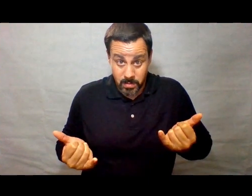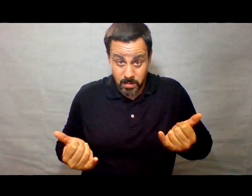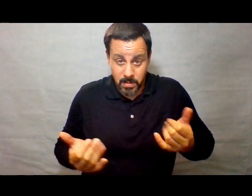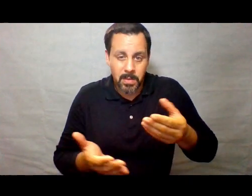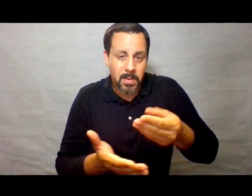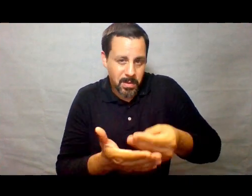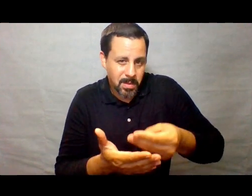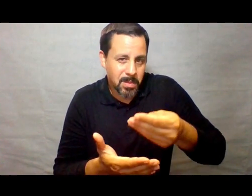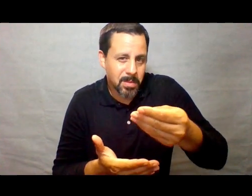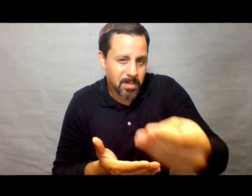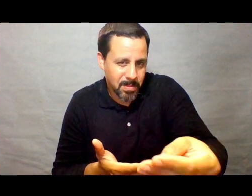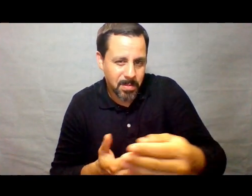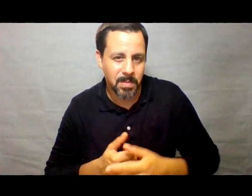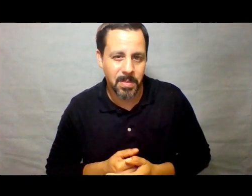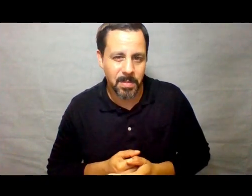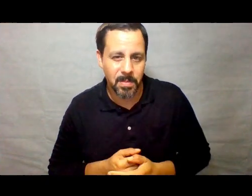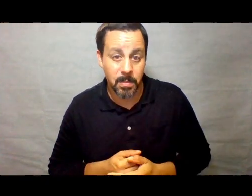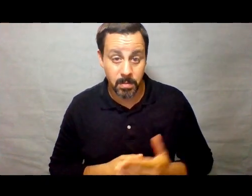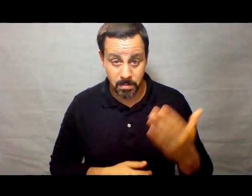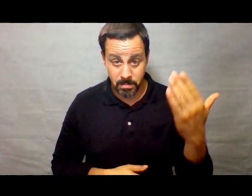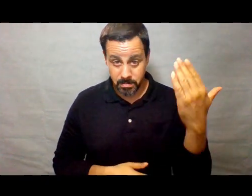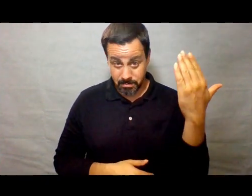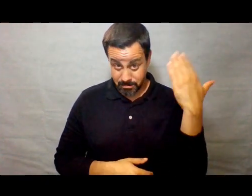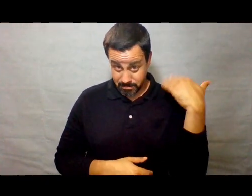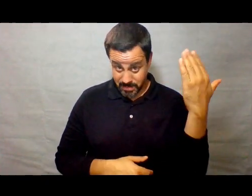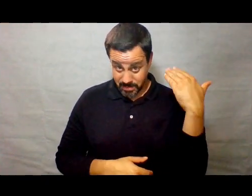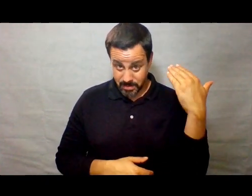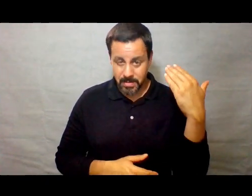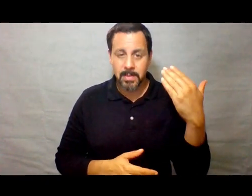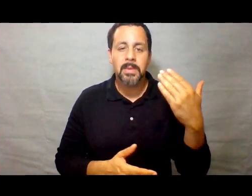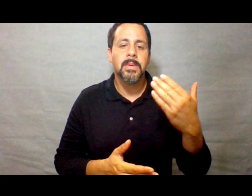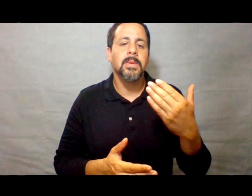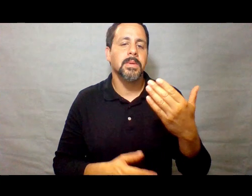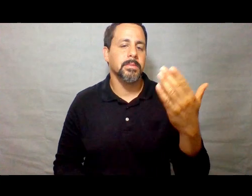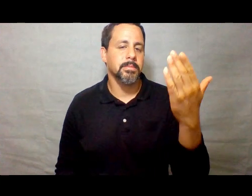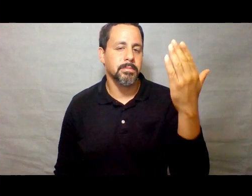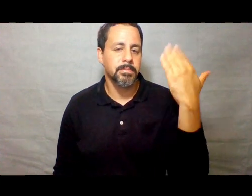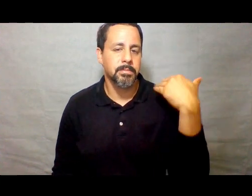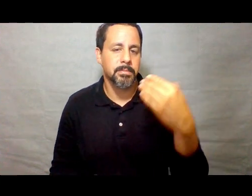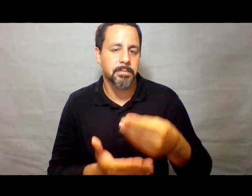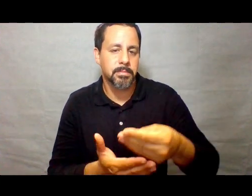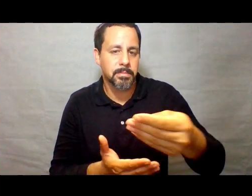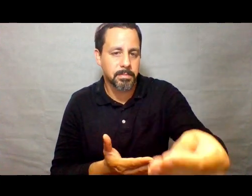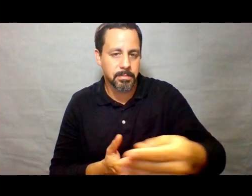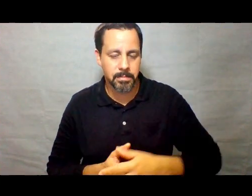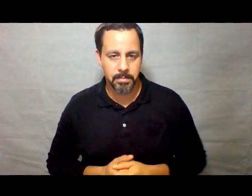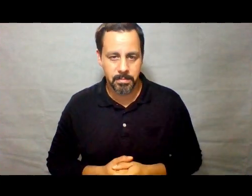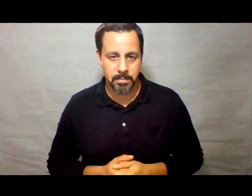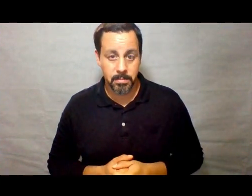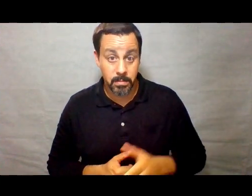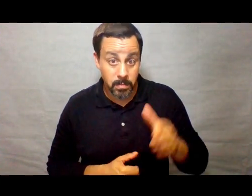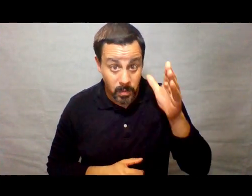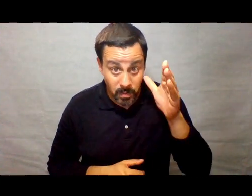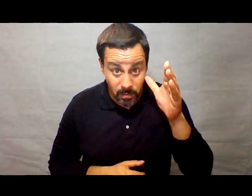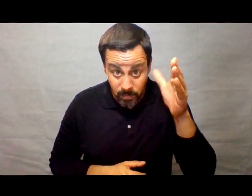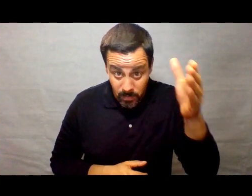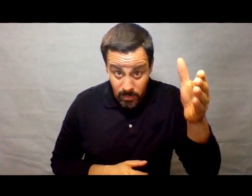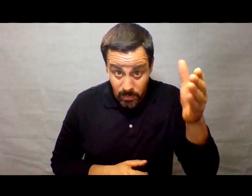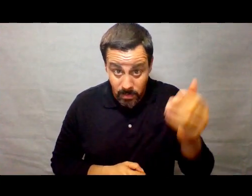So, in the present, you sign by. In the past, you sign pass